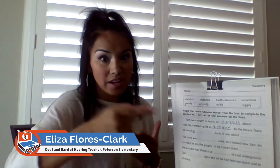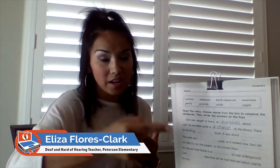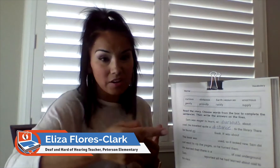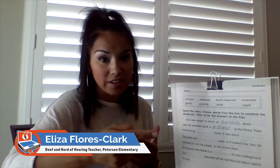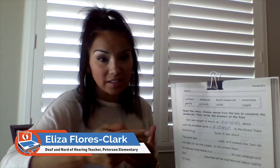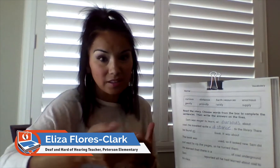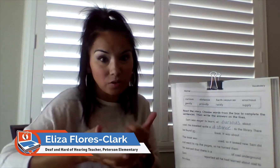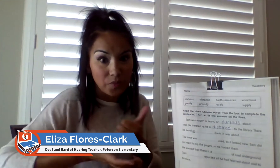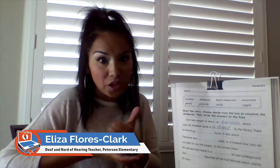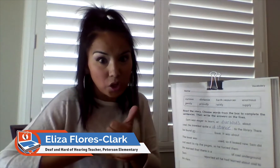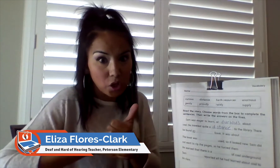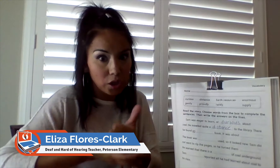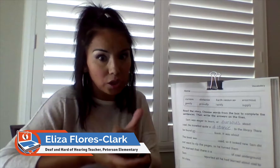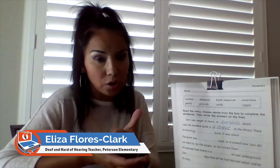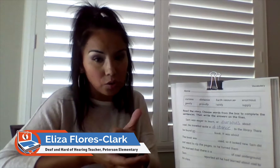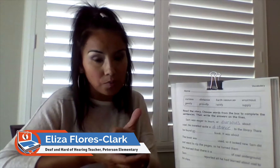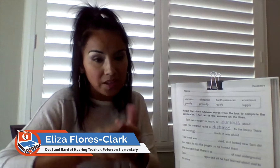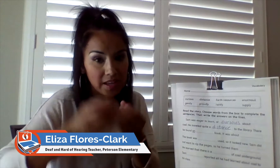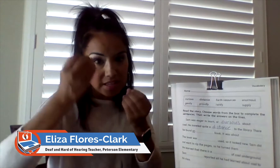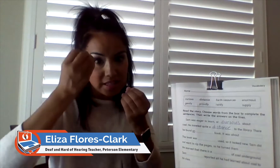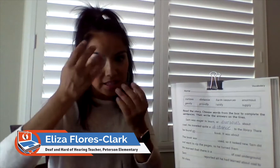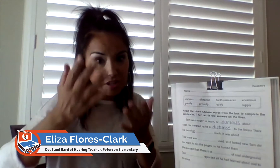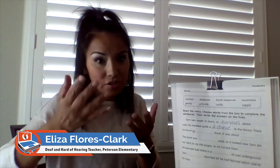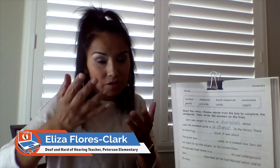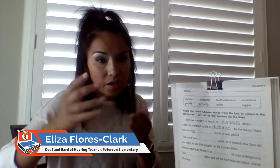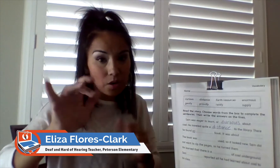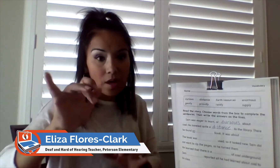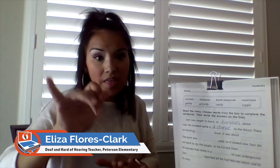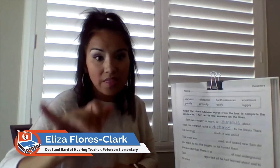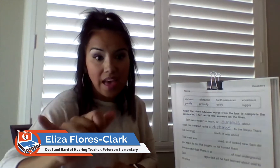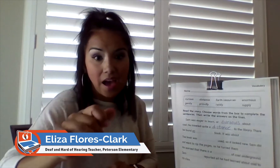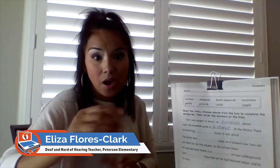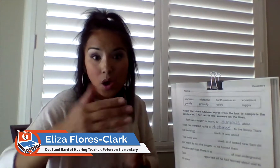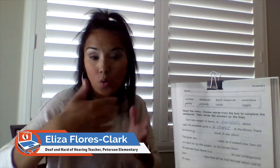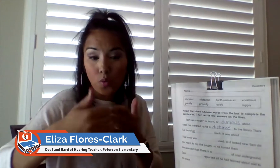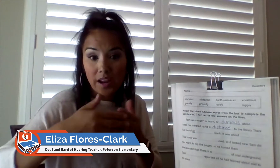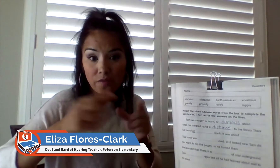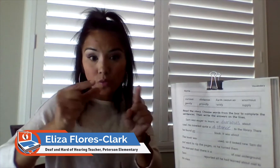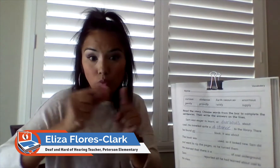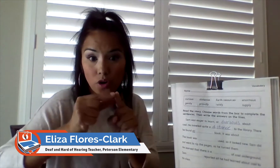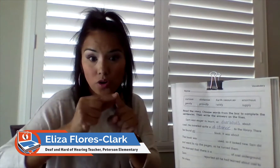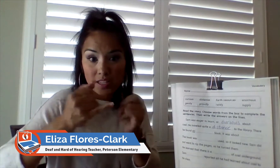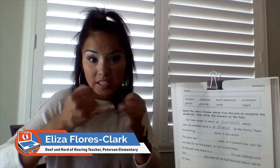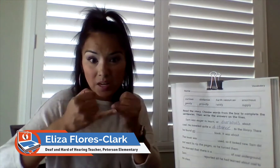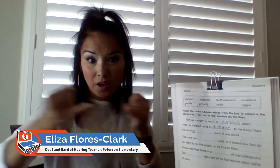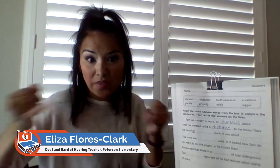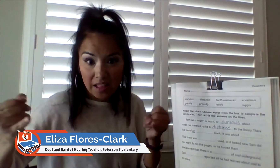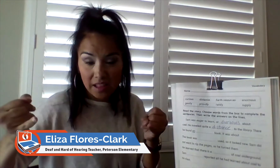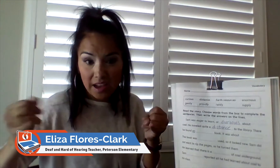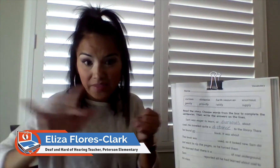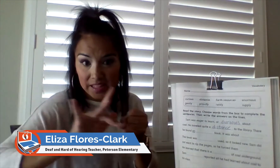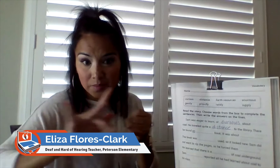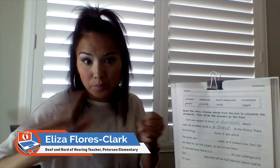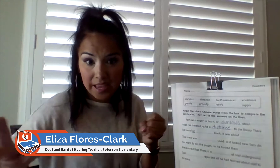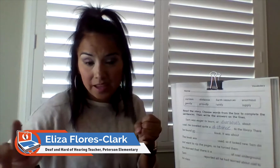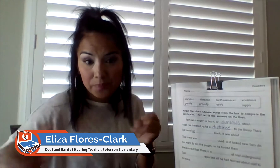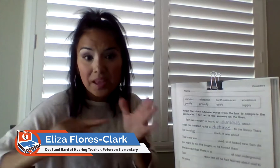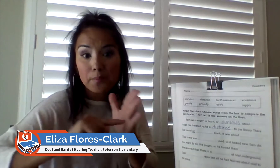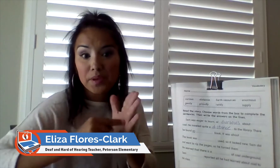is a little clue to let you know that whatever word is going to be on that line that's blank begins